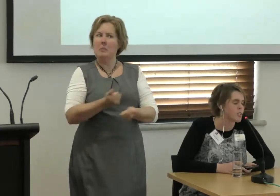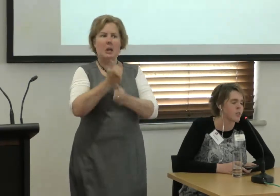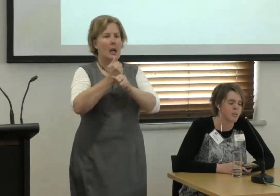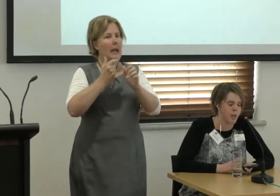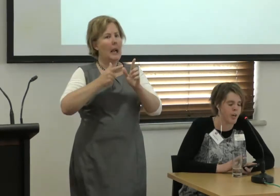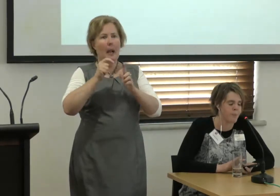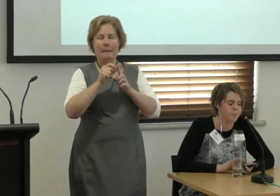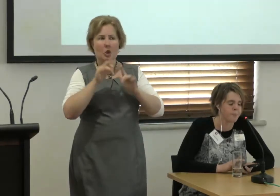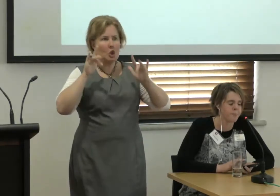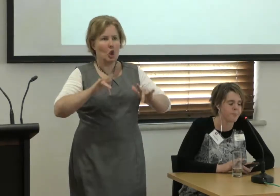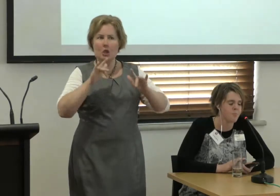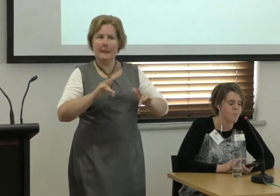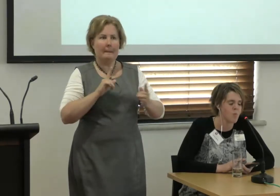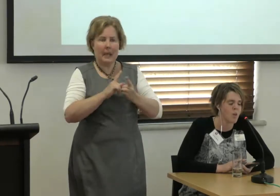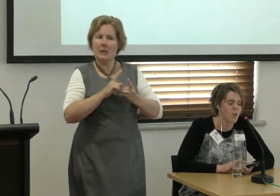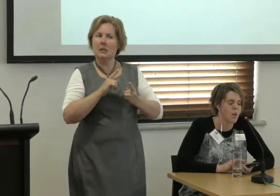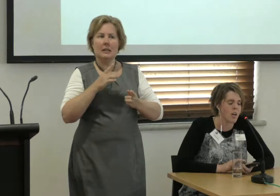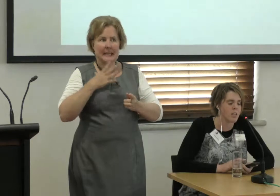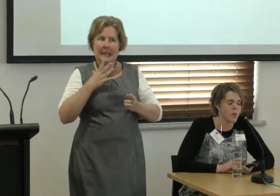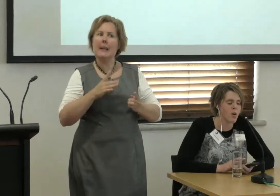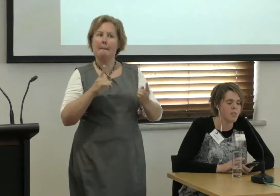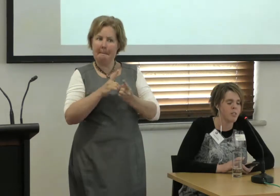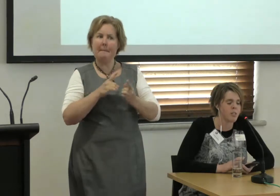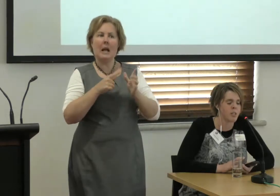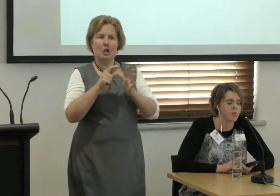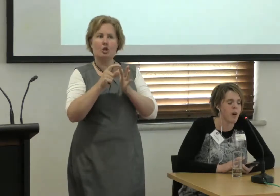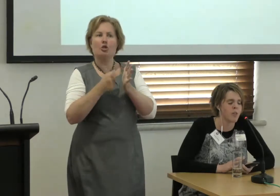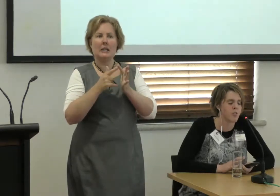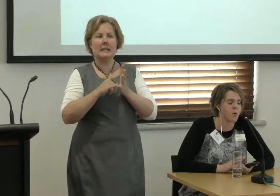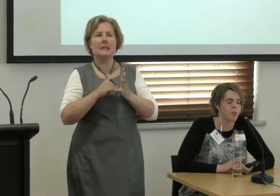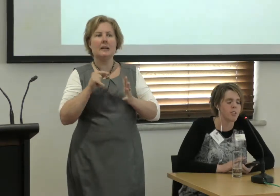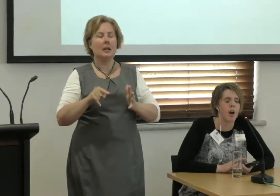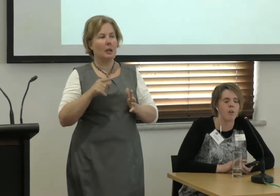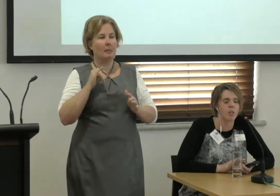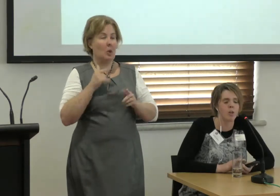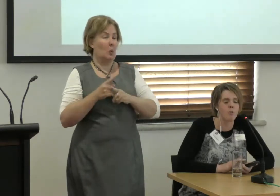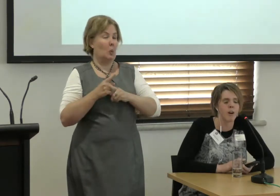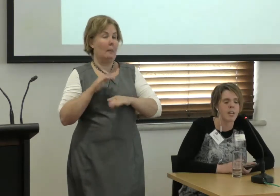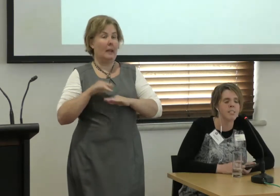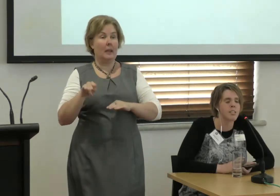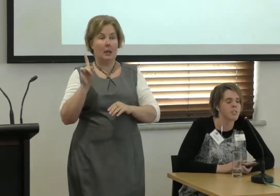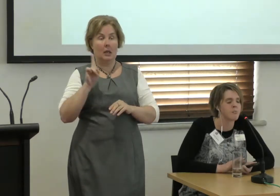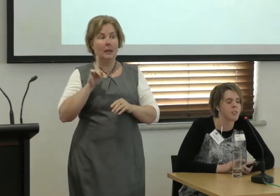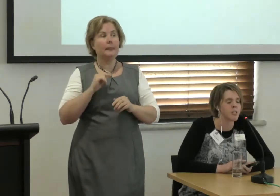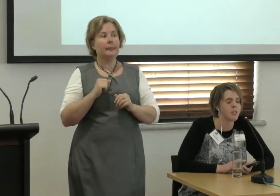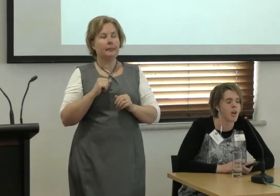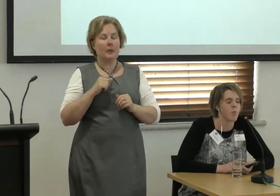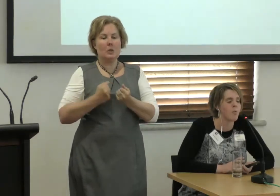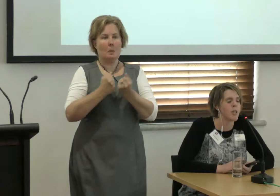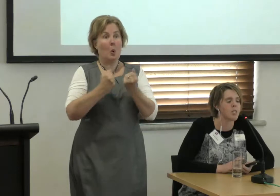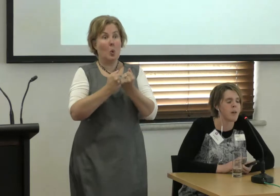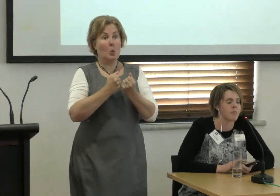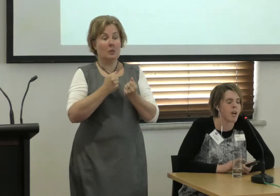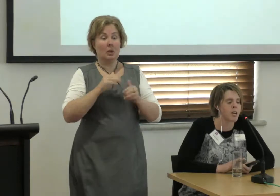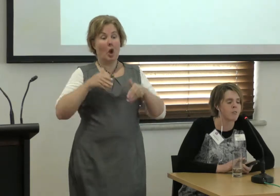get into those now. Okay, so we're going to dissect why the support that's currently on offer is insufficient and why we